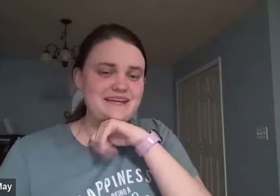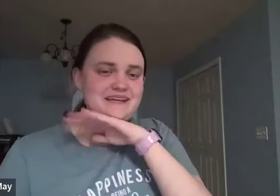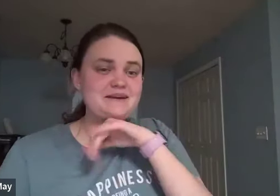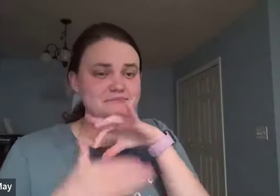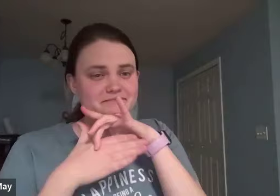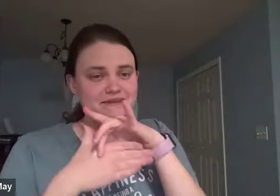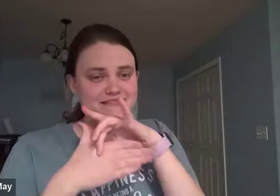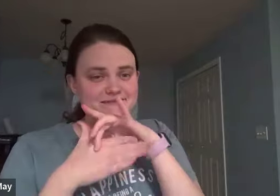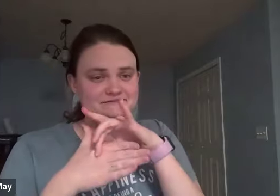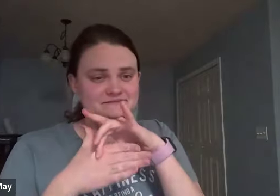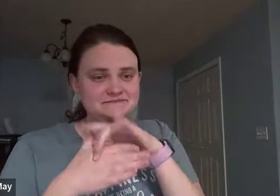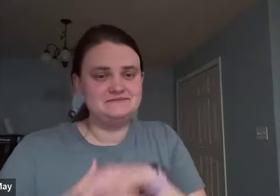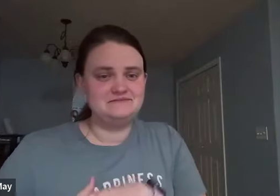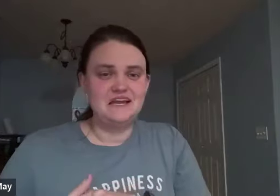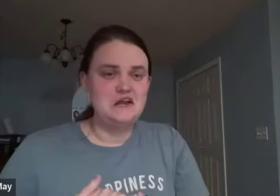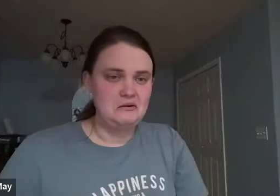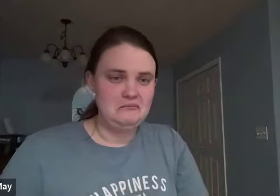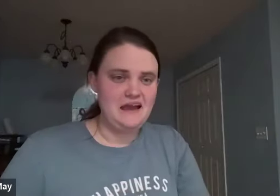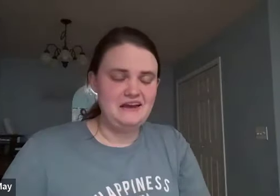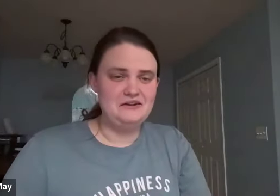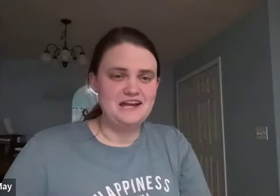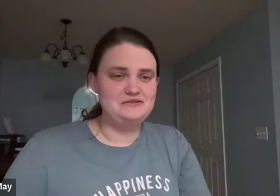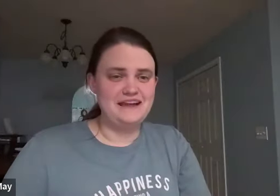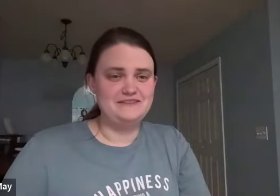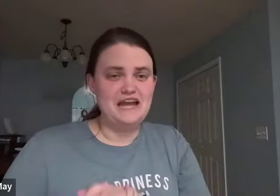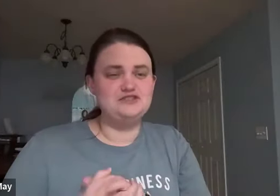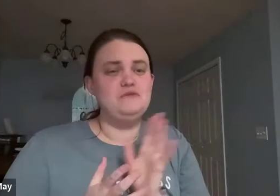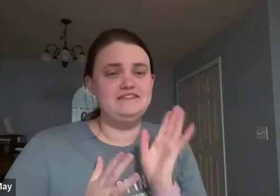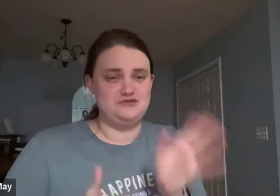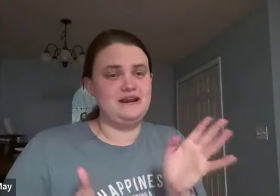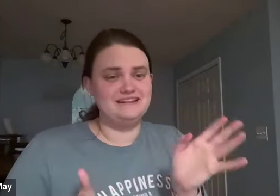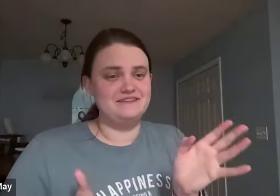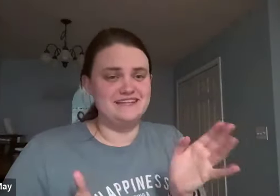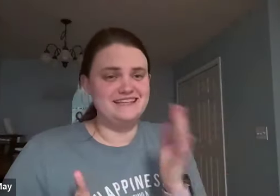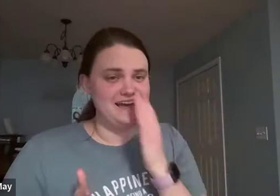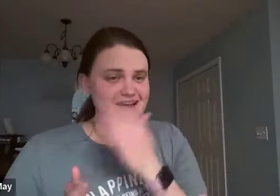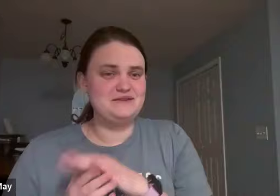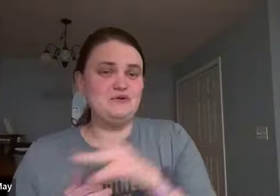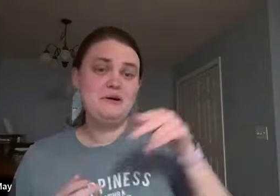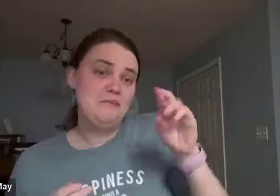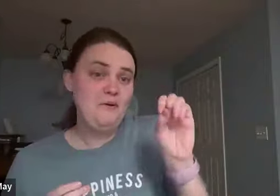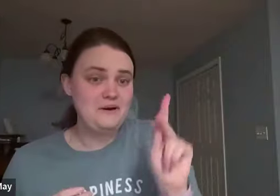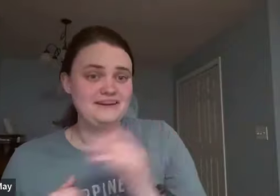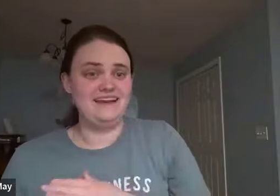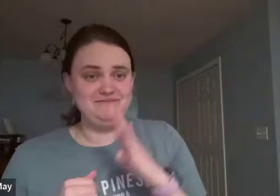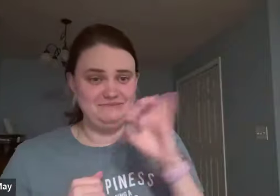Pig meat. I know. I don't know. I don't like the directness of this. I like the more pork and